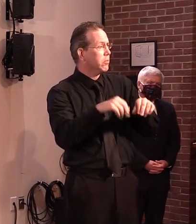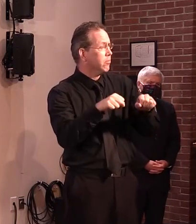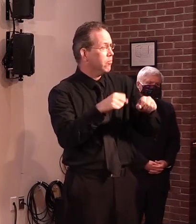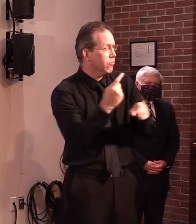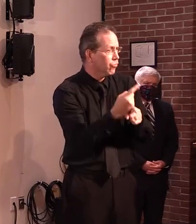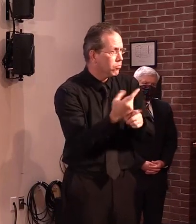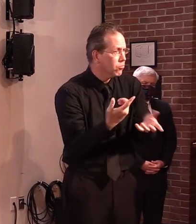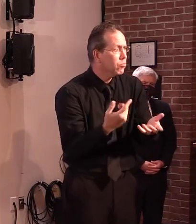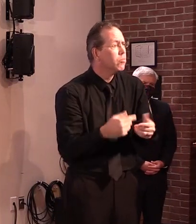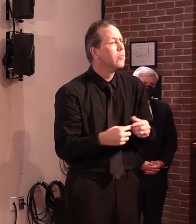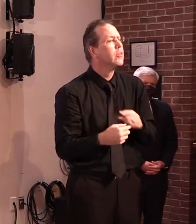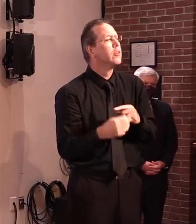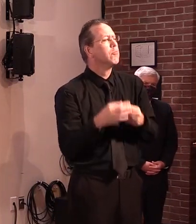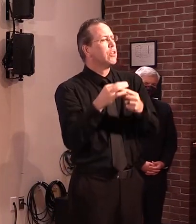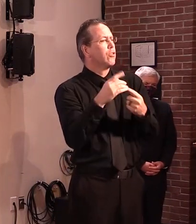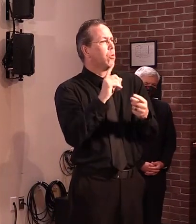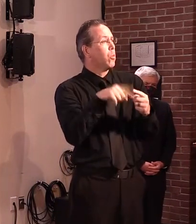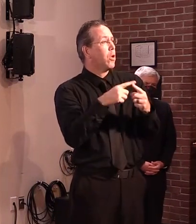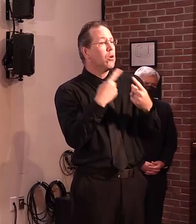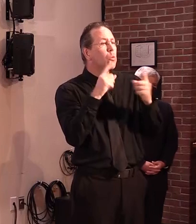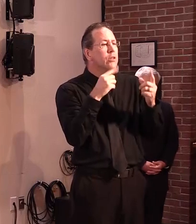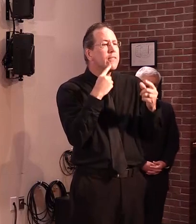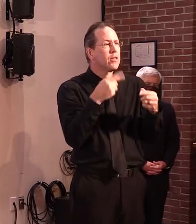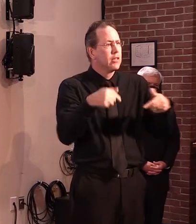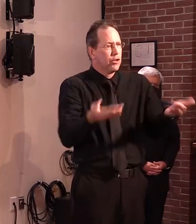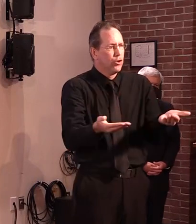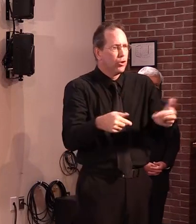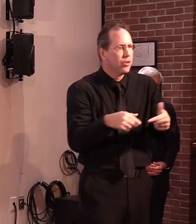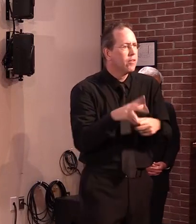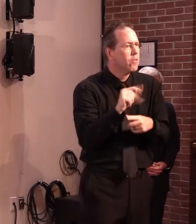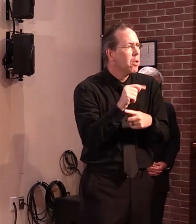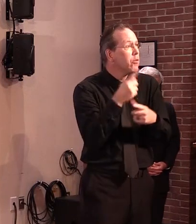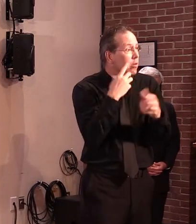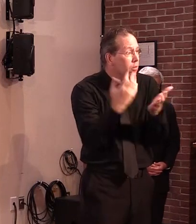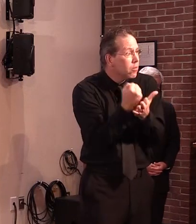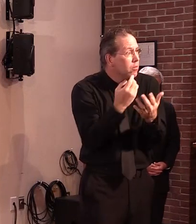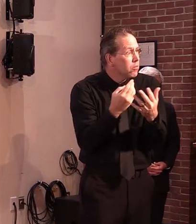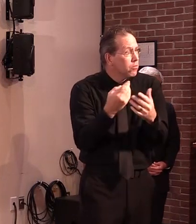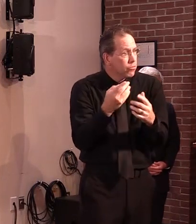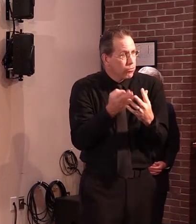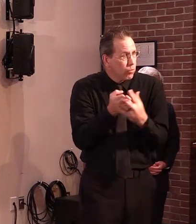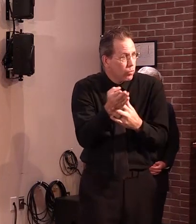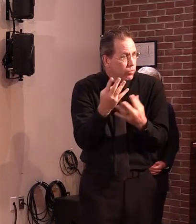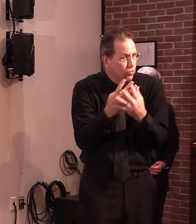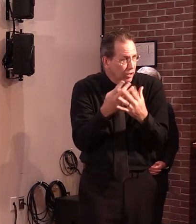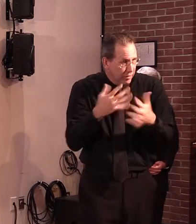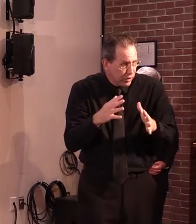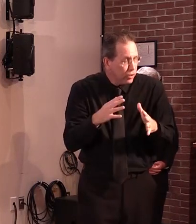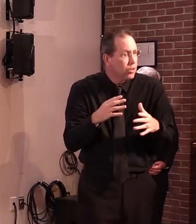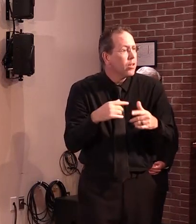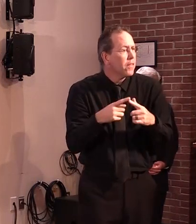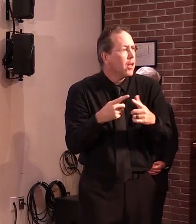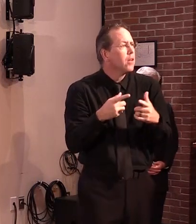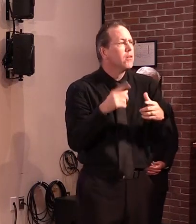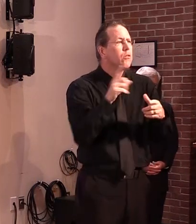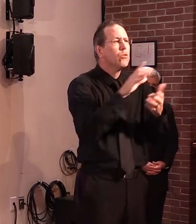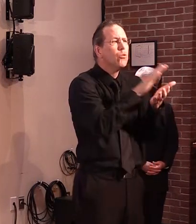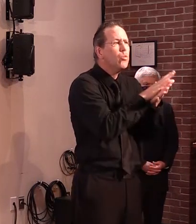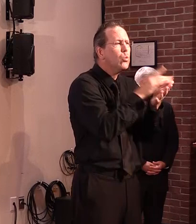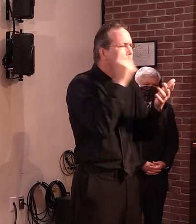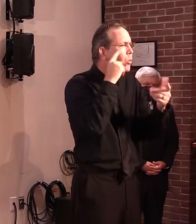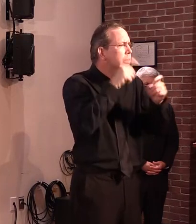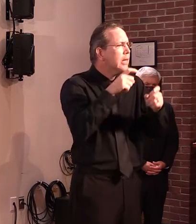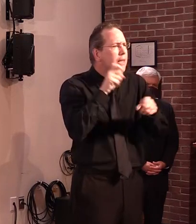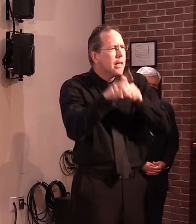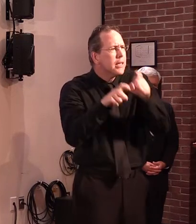do screening of opening up whatever, or screening a nursing home, or screening a prison, or a meatpacking